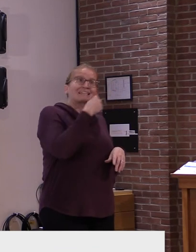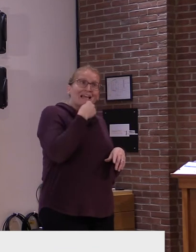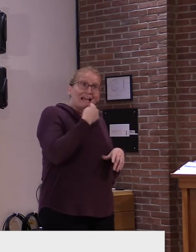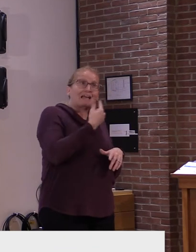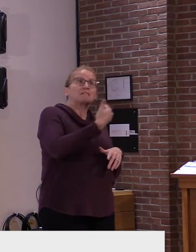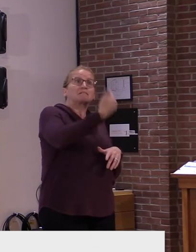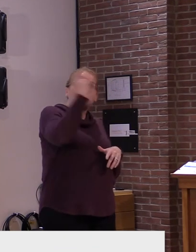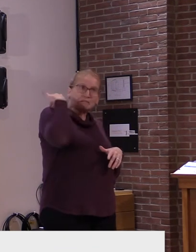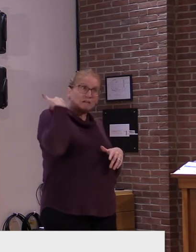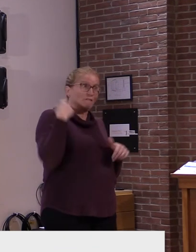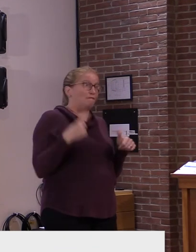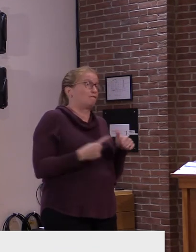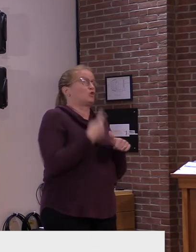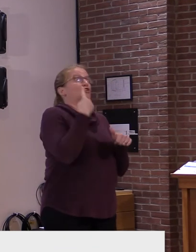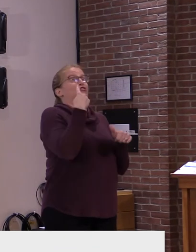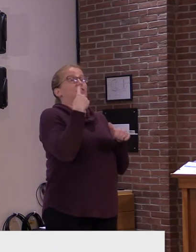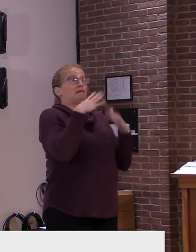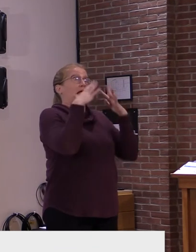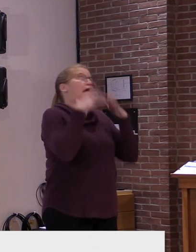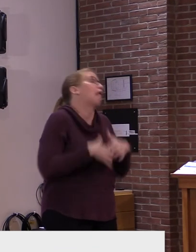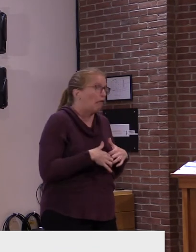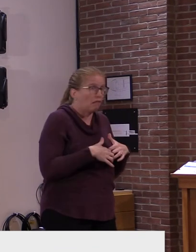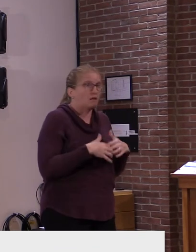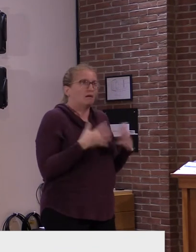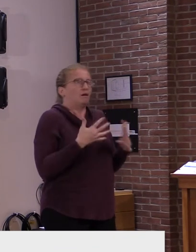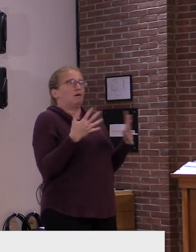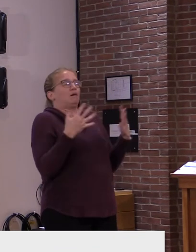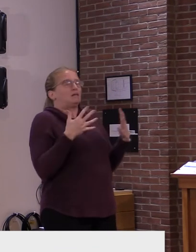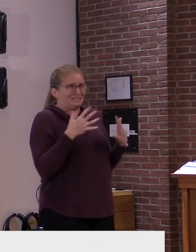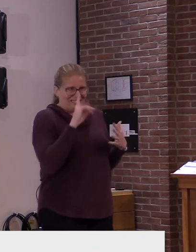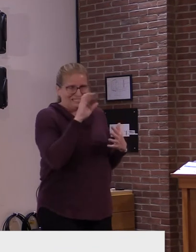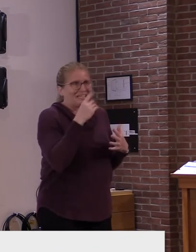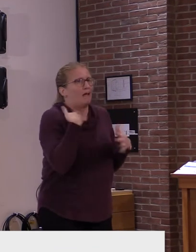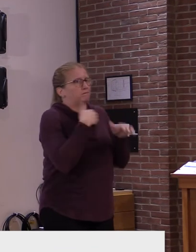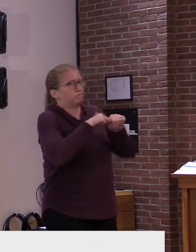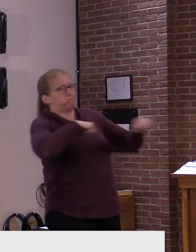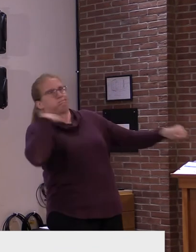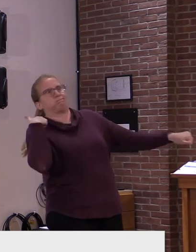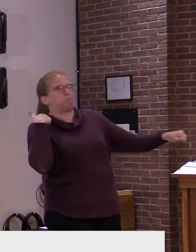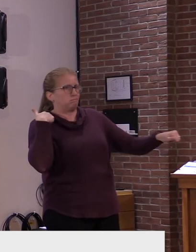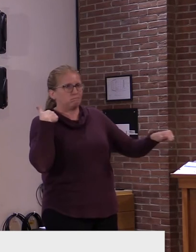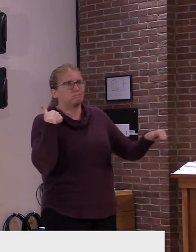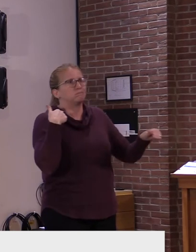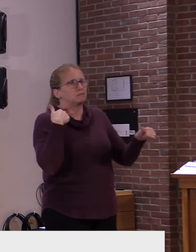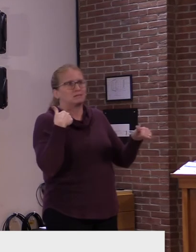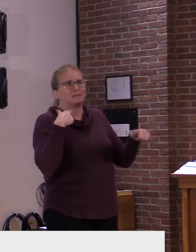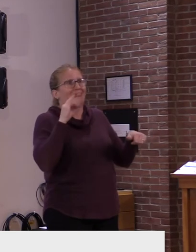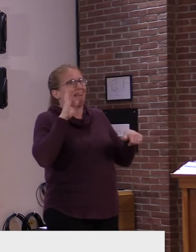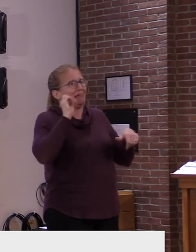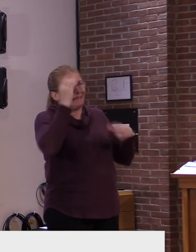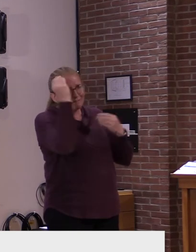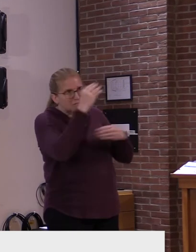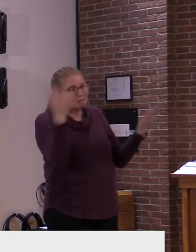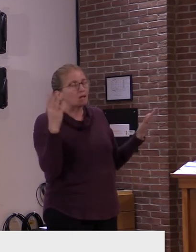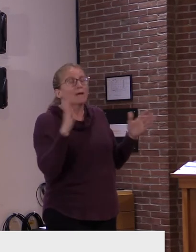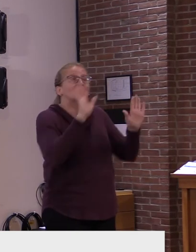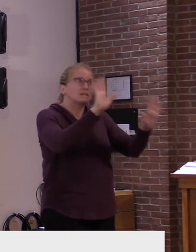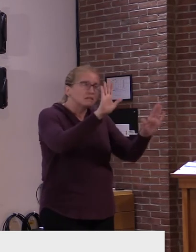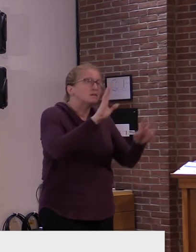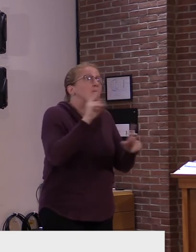was a backlog when it first hit they have worked through those backlogs in terms of notification positives were